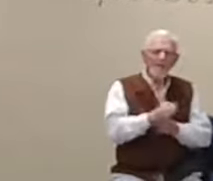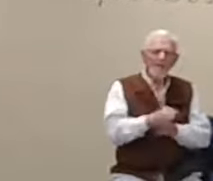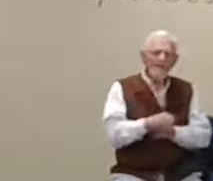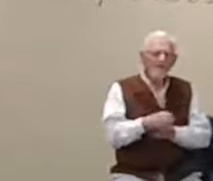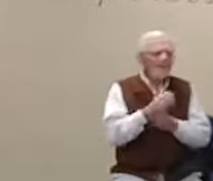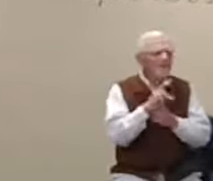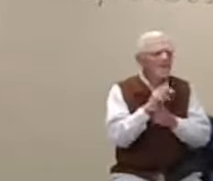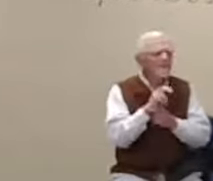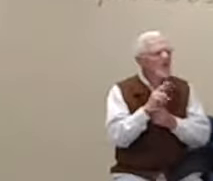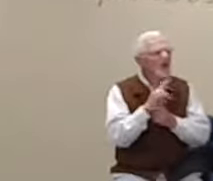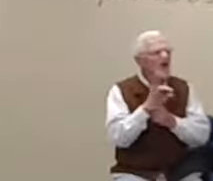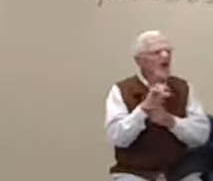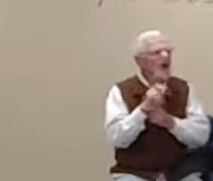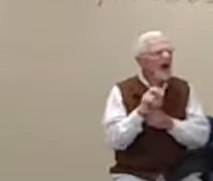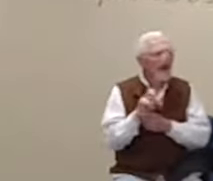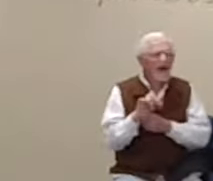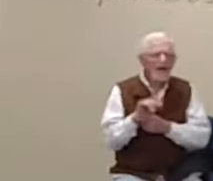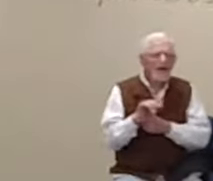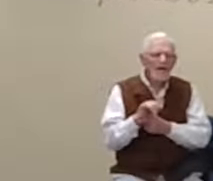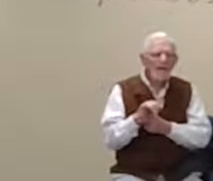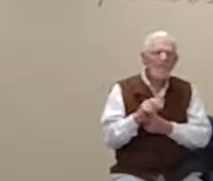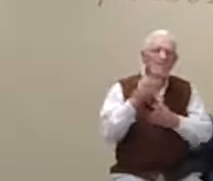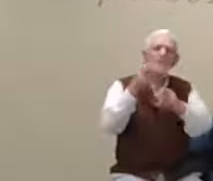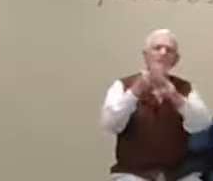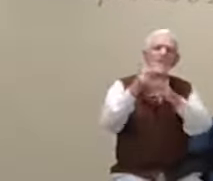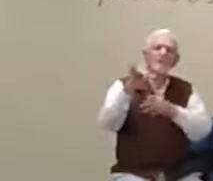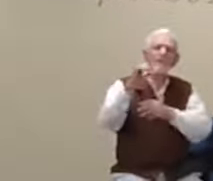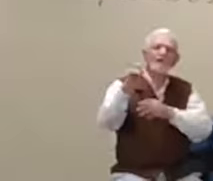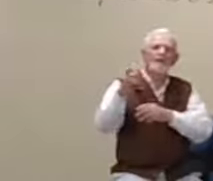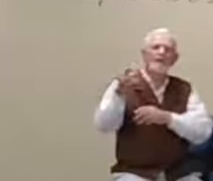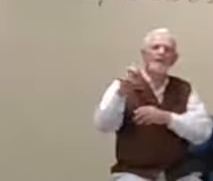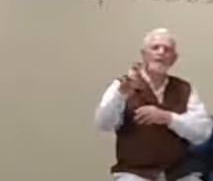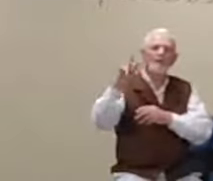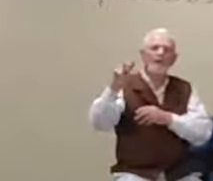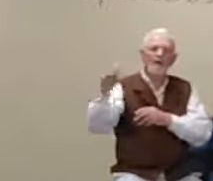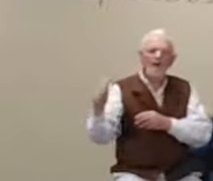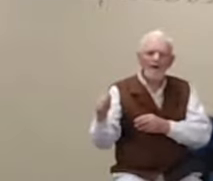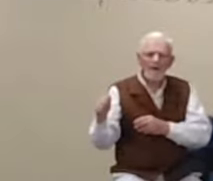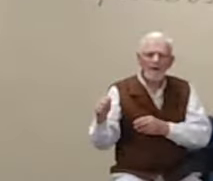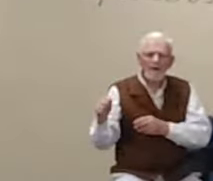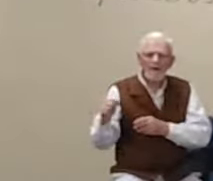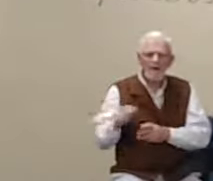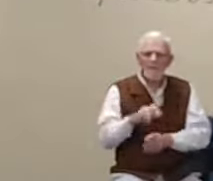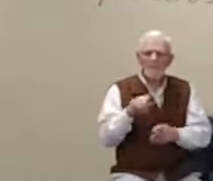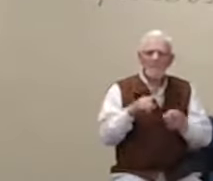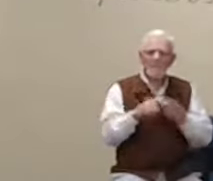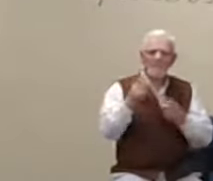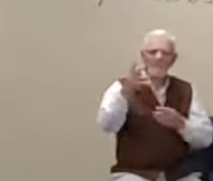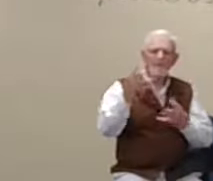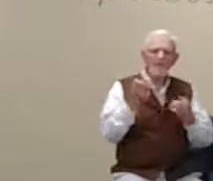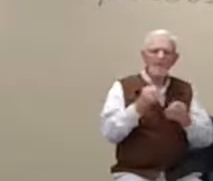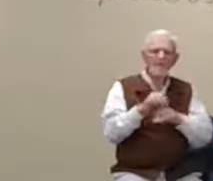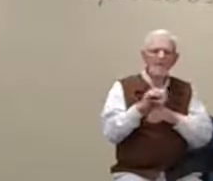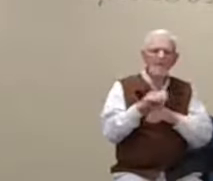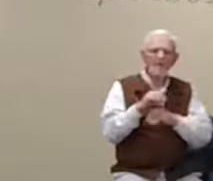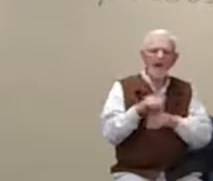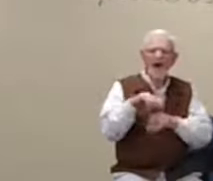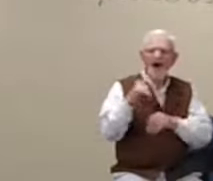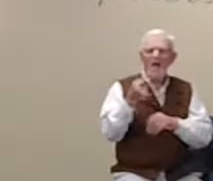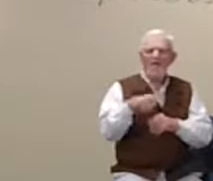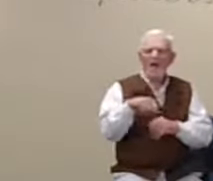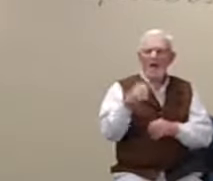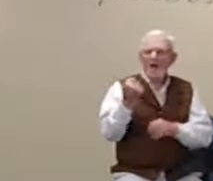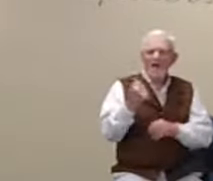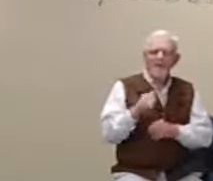Moroni. Amen? His name is Jehovah. Yeah. And then whenever God wanted to get the message out to the rest of the